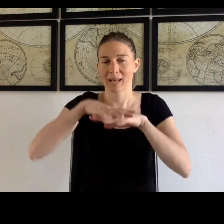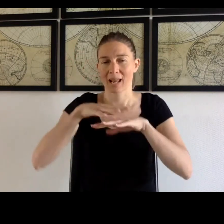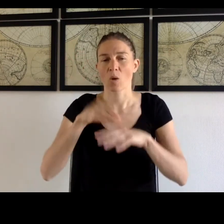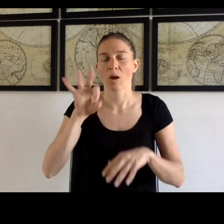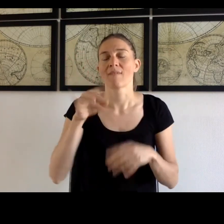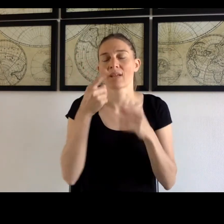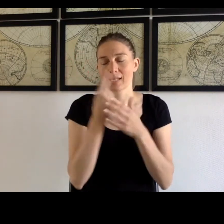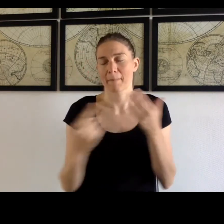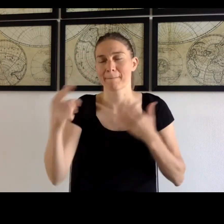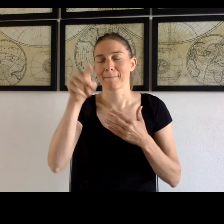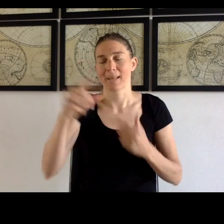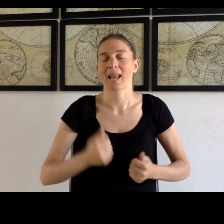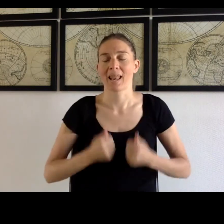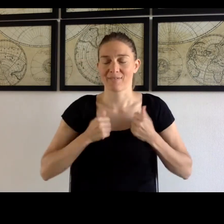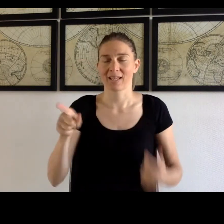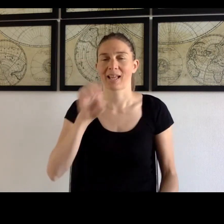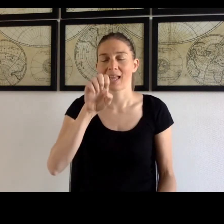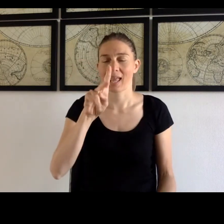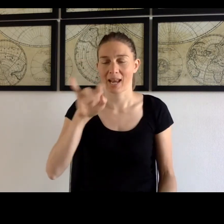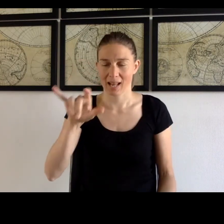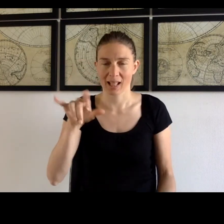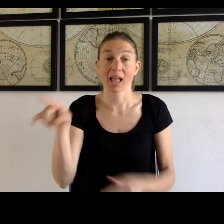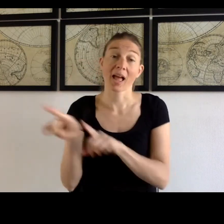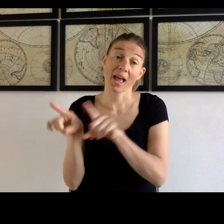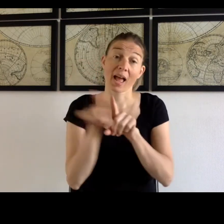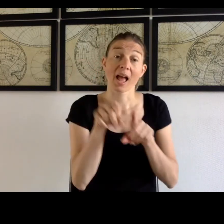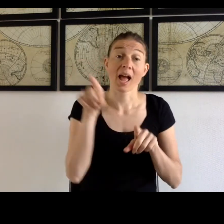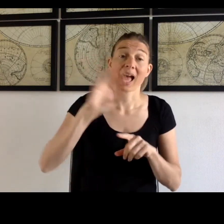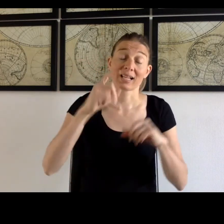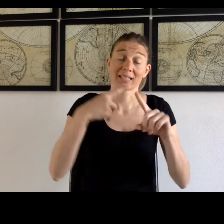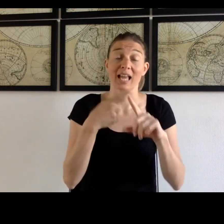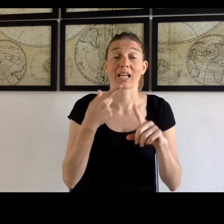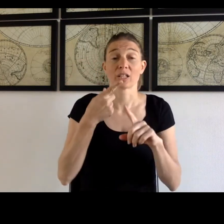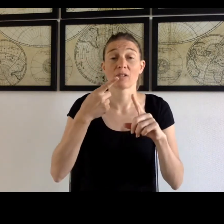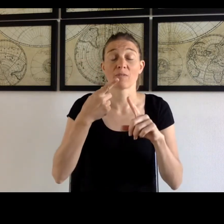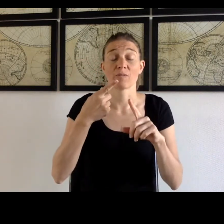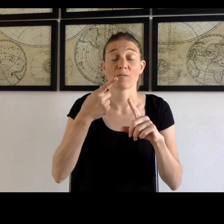Living, and also who is an executive member of EDF.